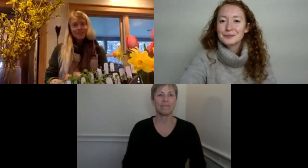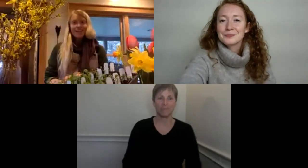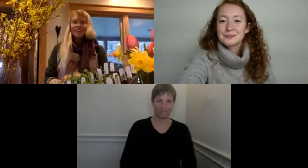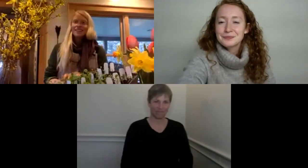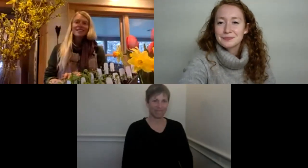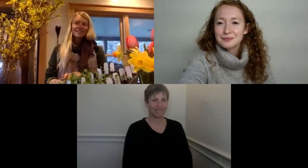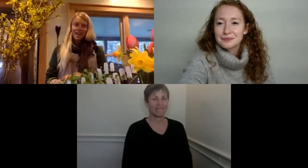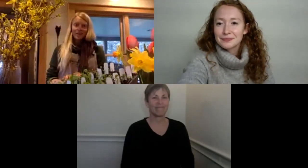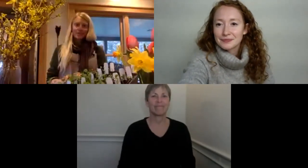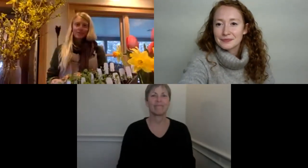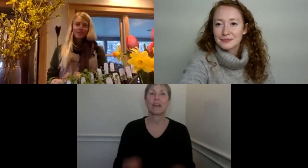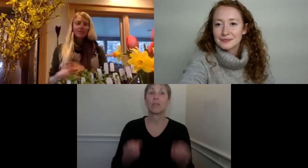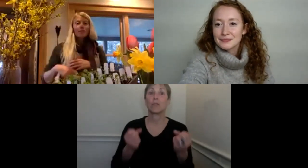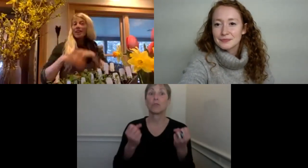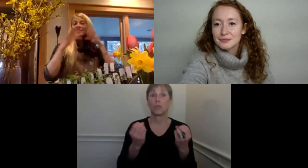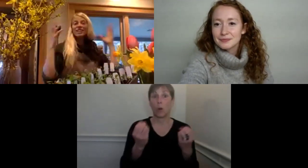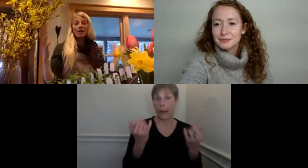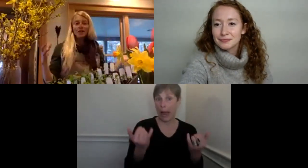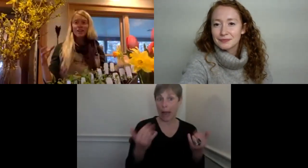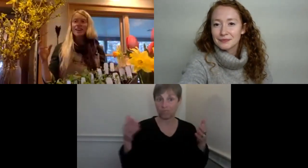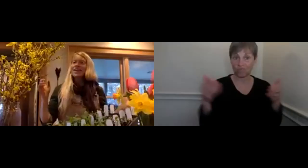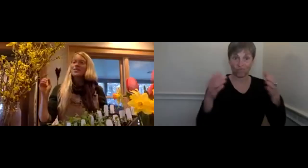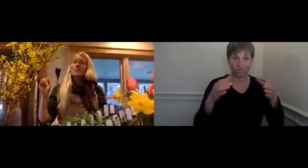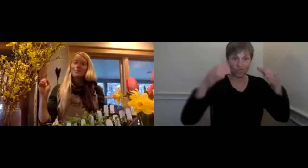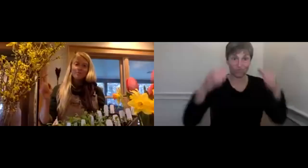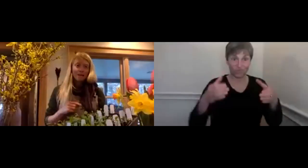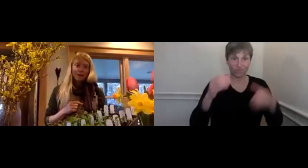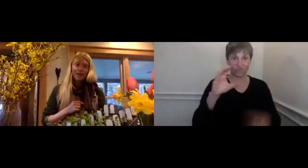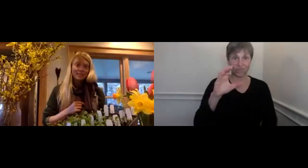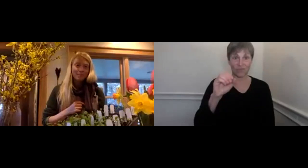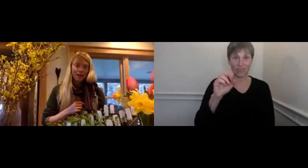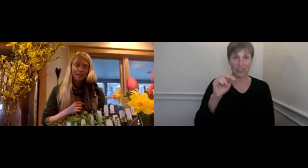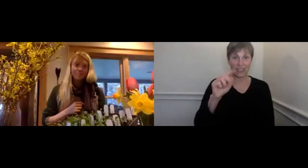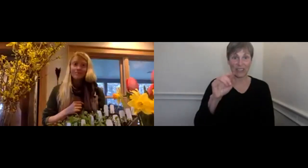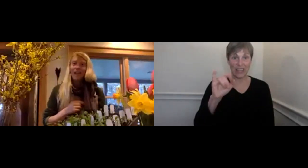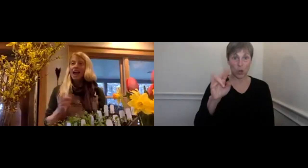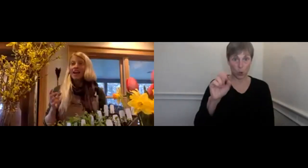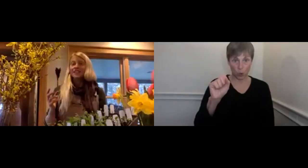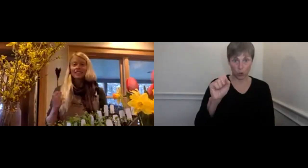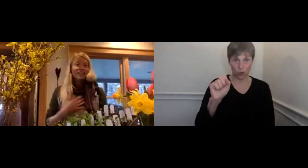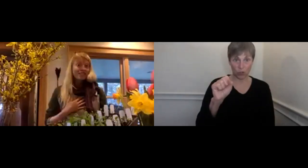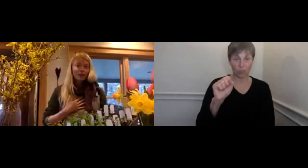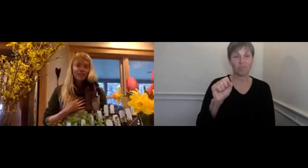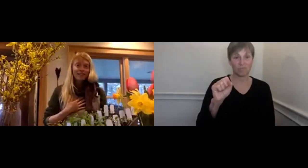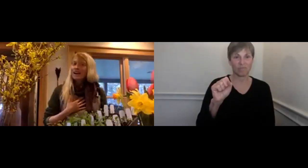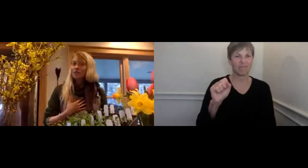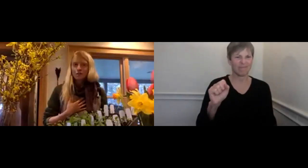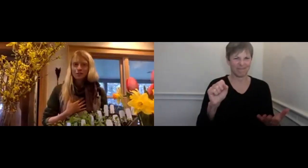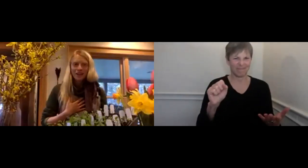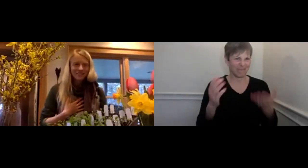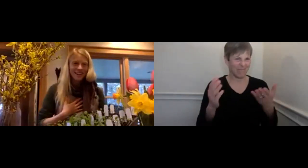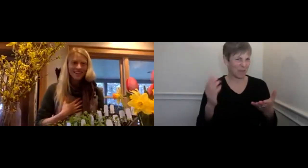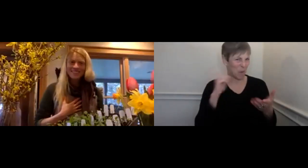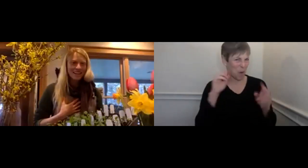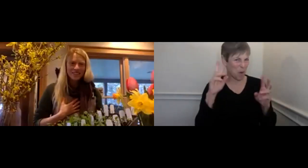basil in containers. So in general, bigger is better. And that's a phrase that I never